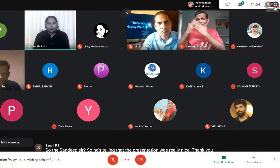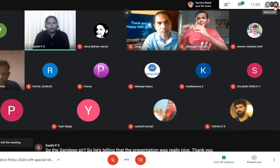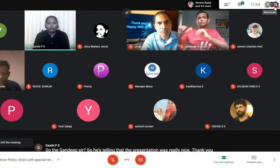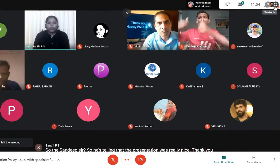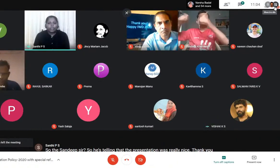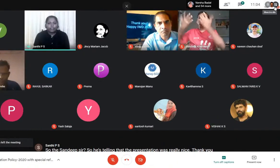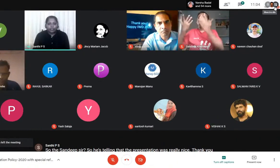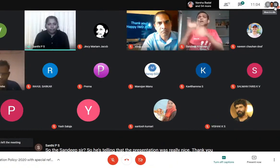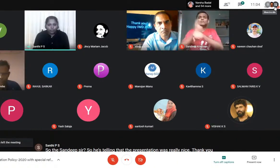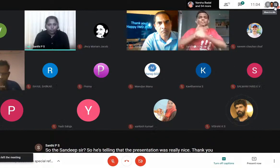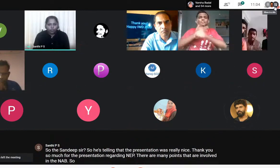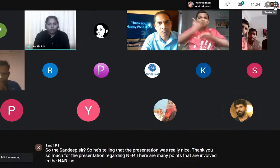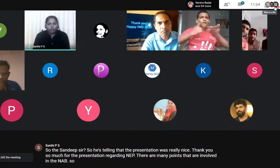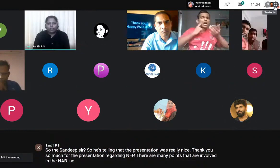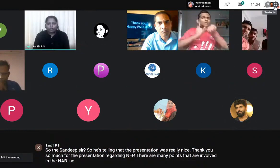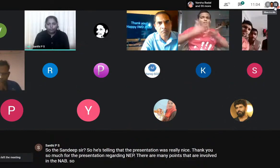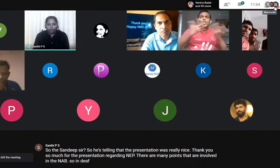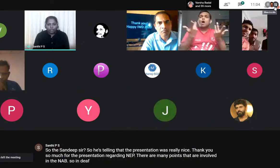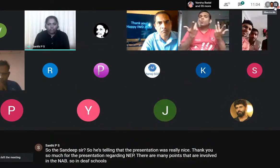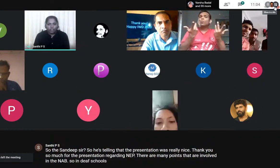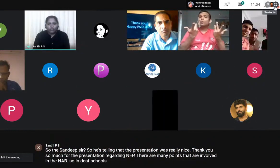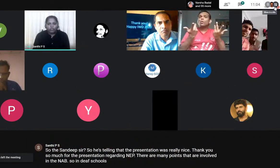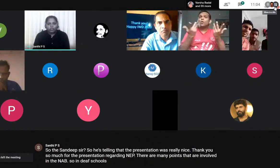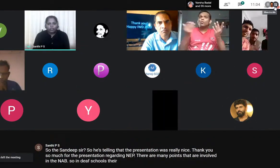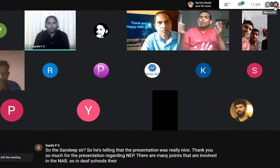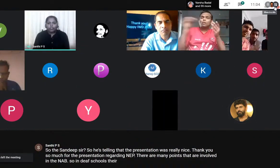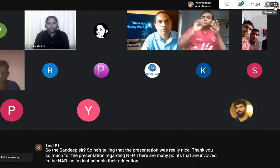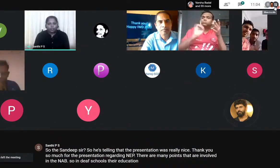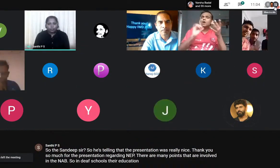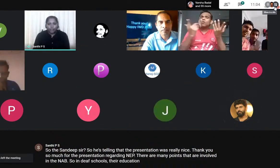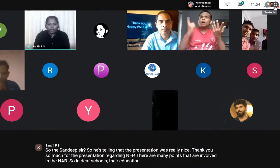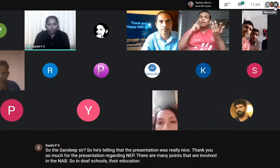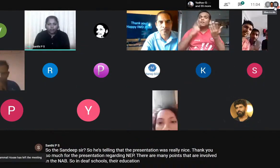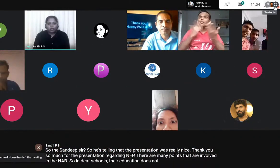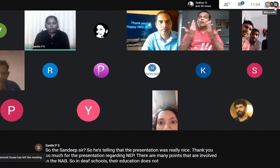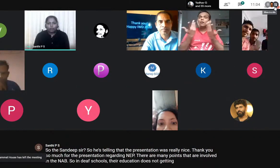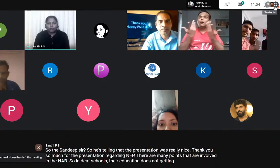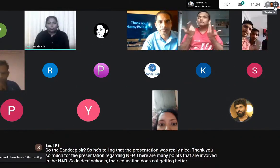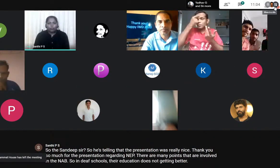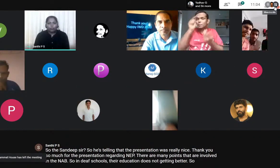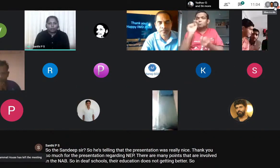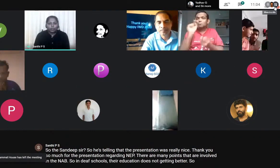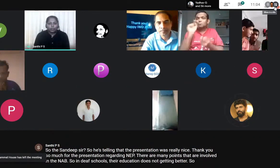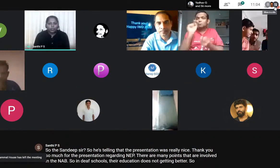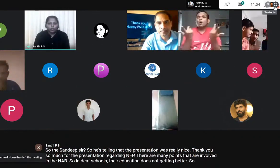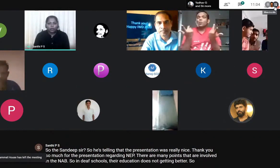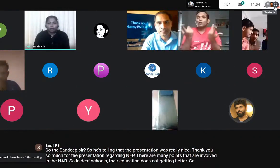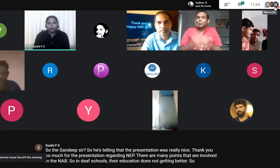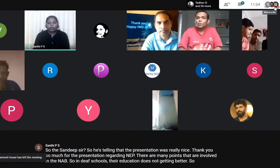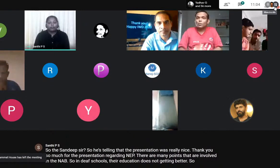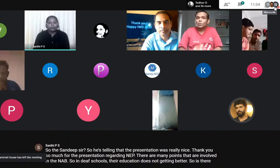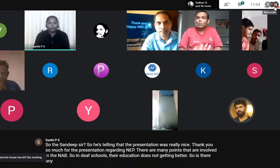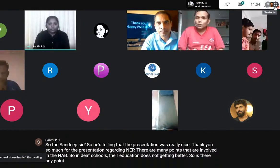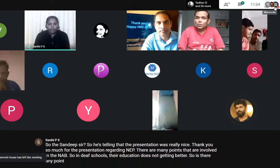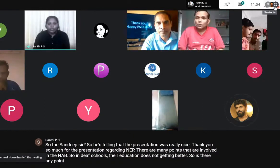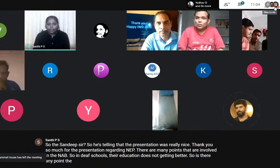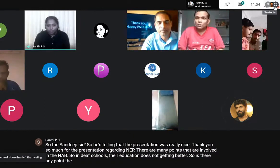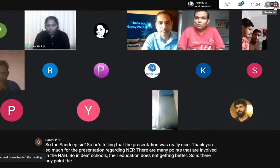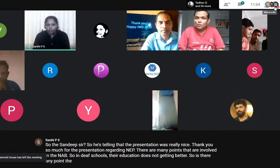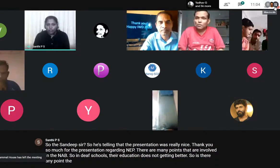So in deaf schools, deaf education is not getting better. So is there any point regarding the deaf